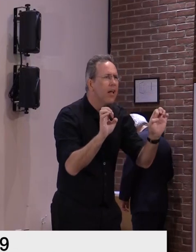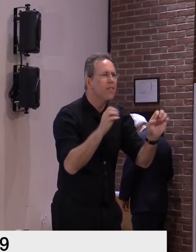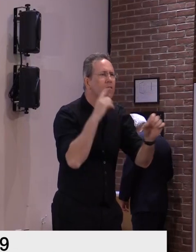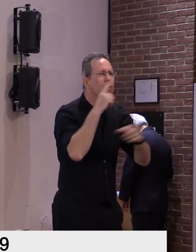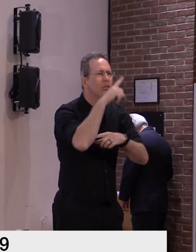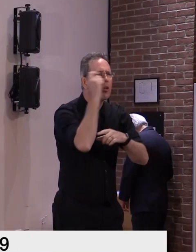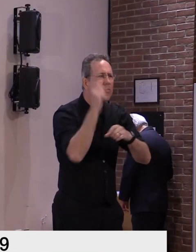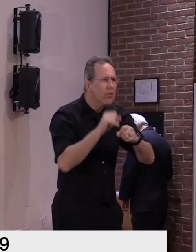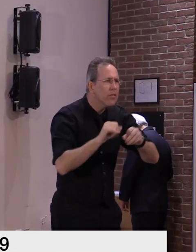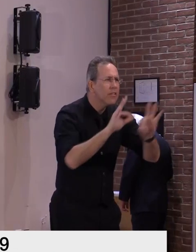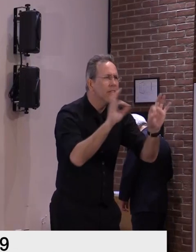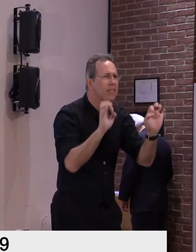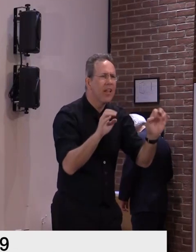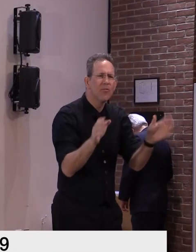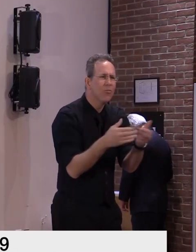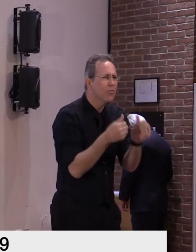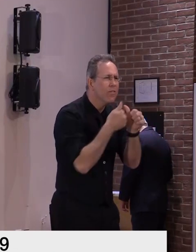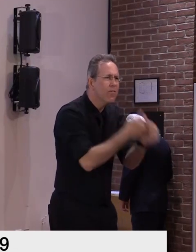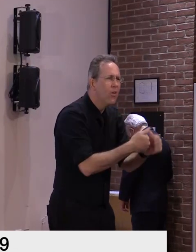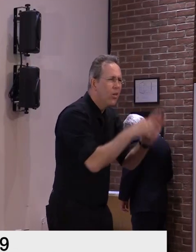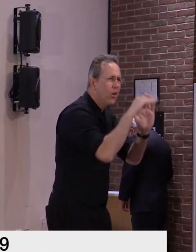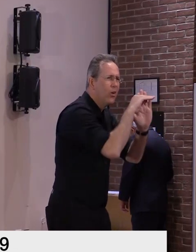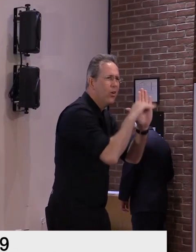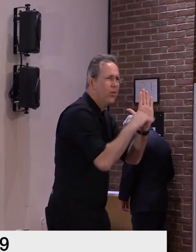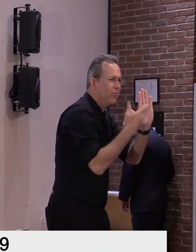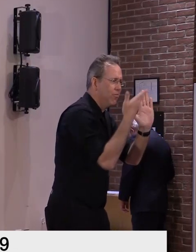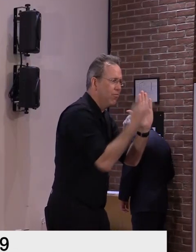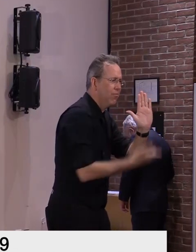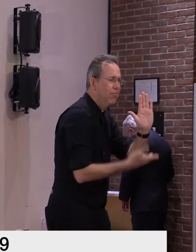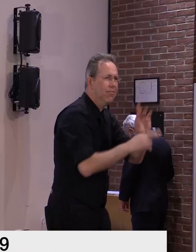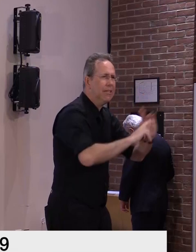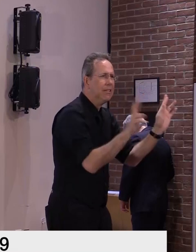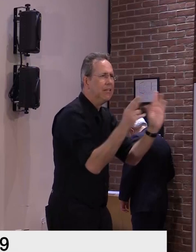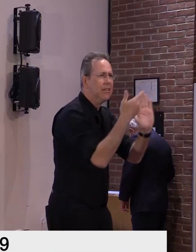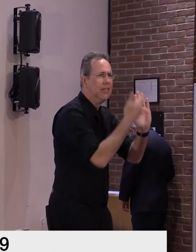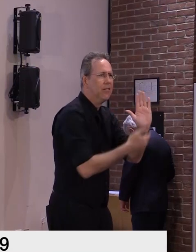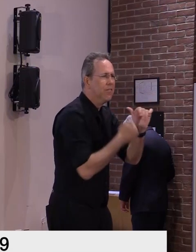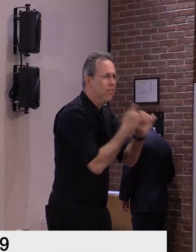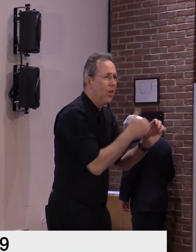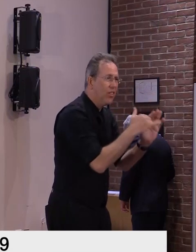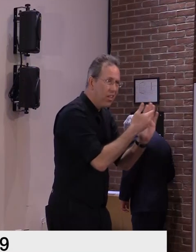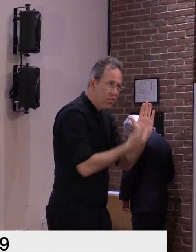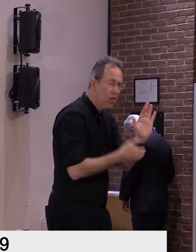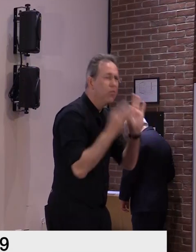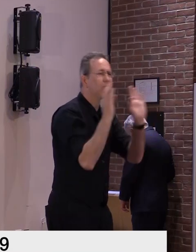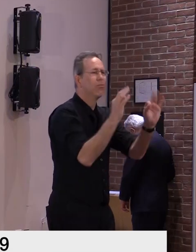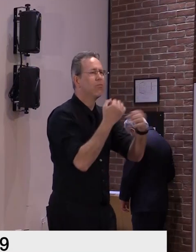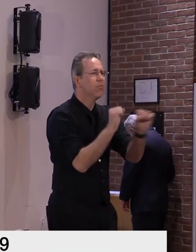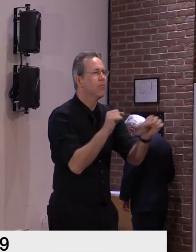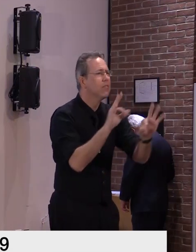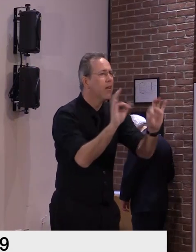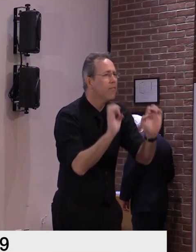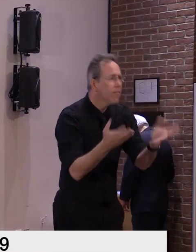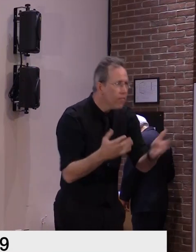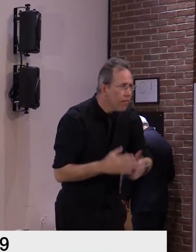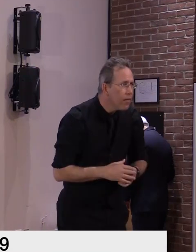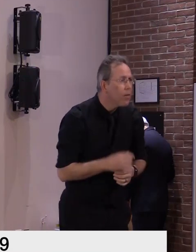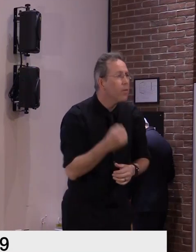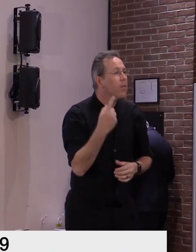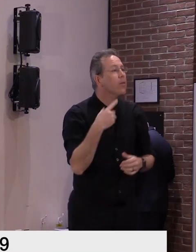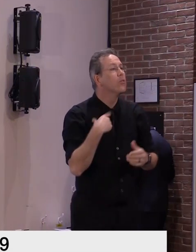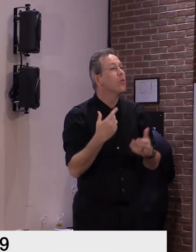about what opens, what new regulations are in place, including the latest regulation